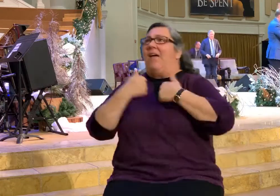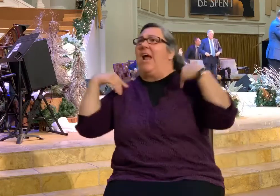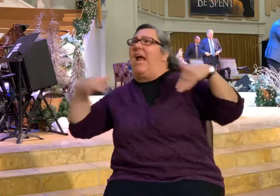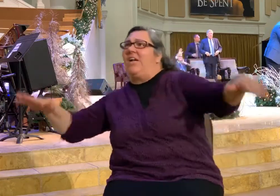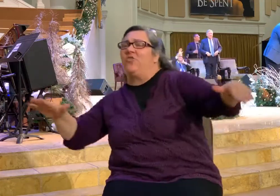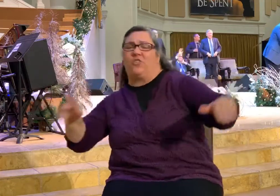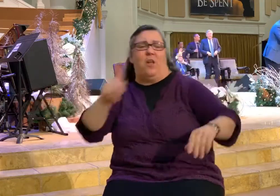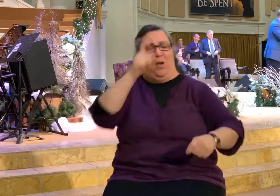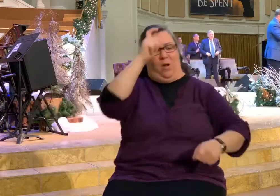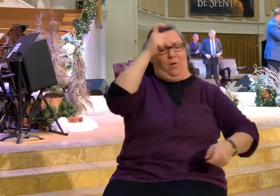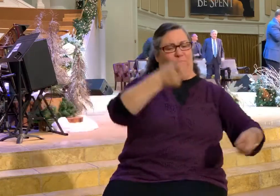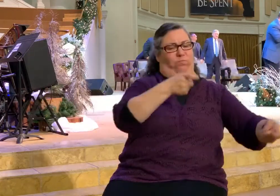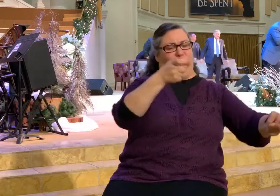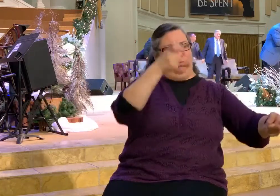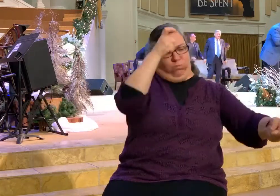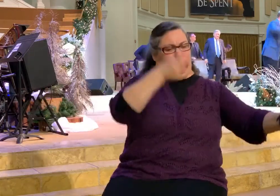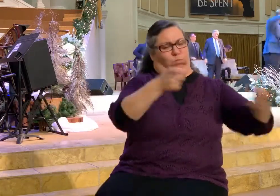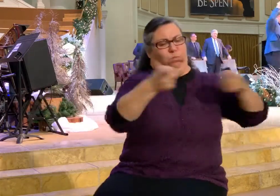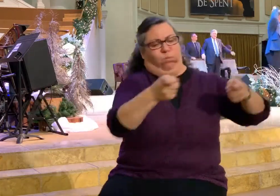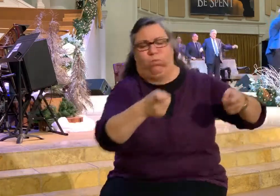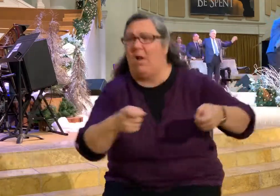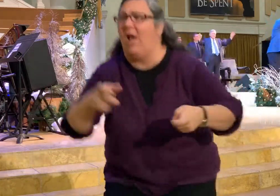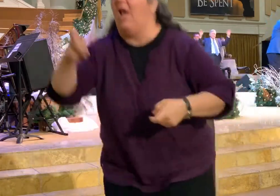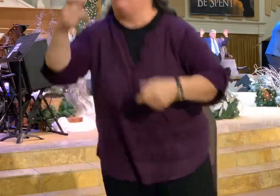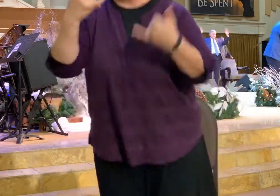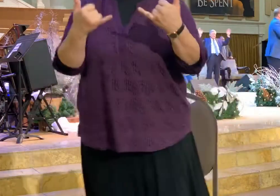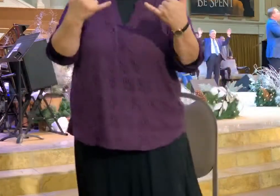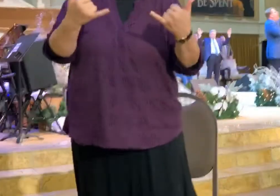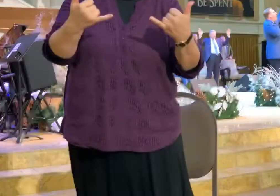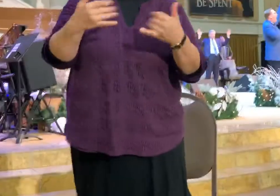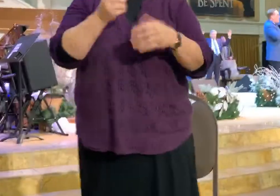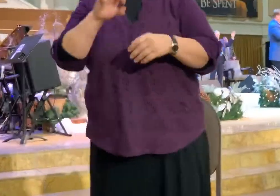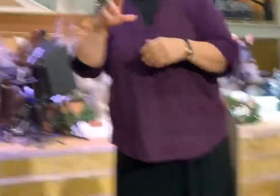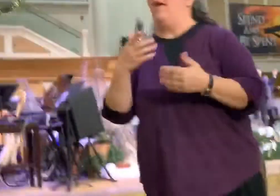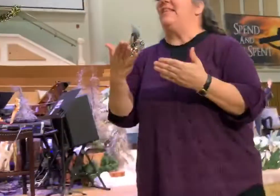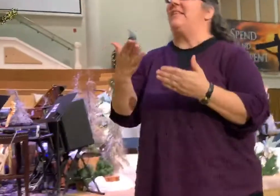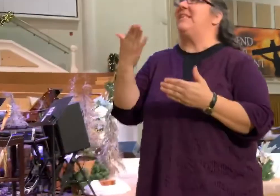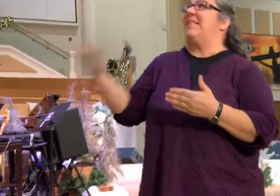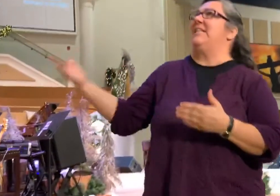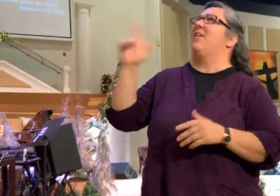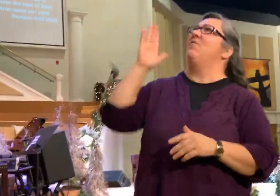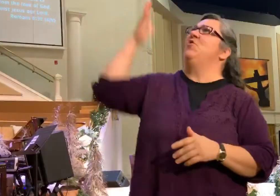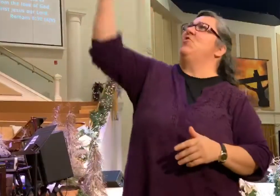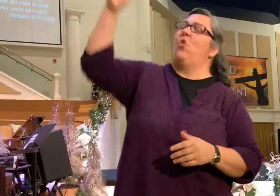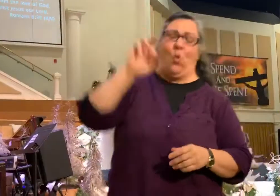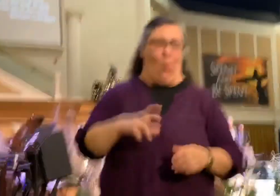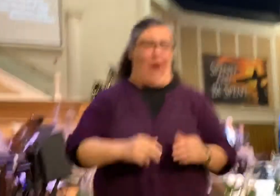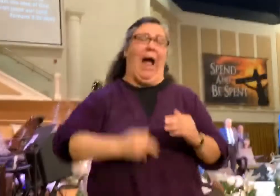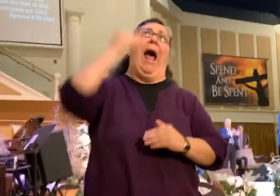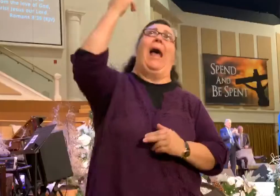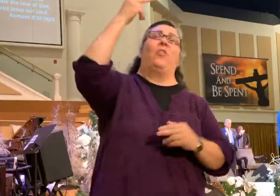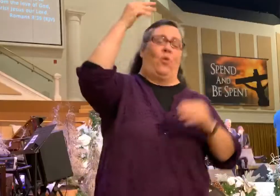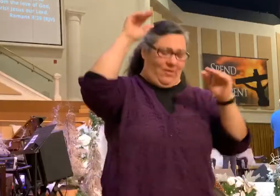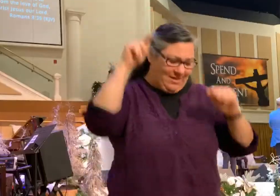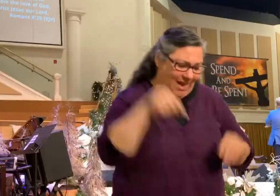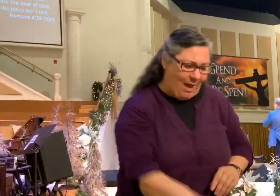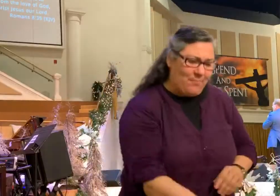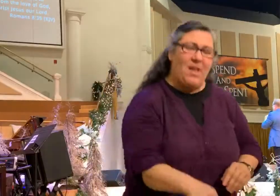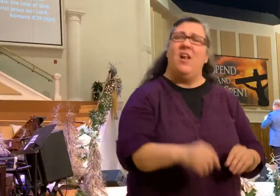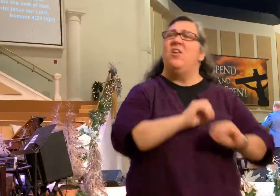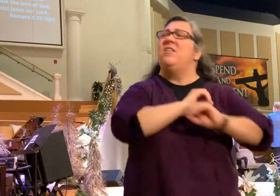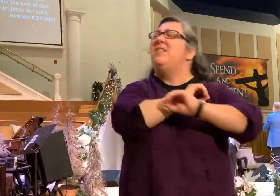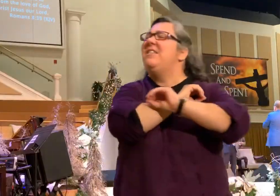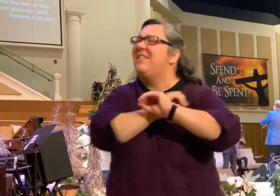principalities, nor powers, nor things present, nor things to come, nor height, nor depth, nor any other creature shall